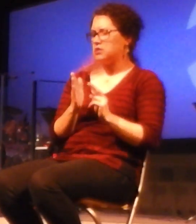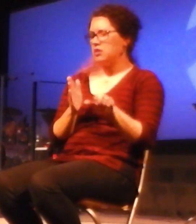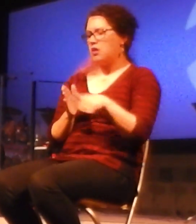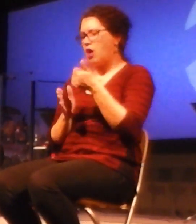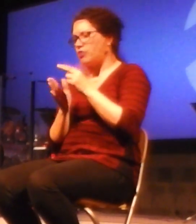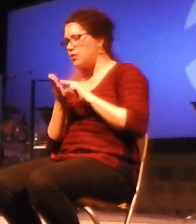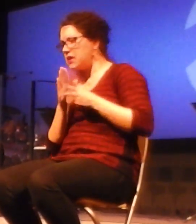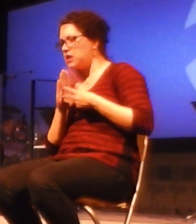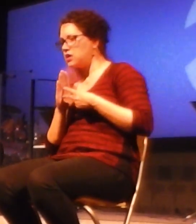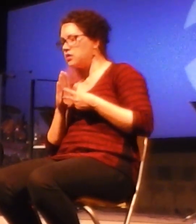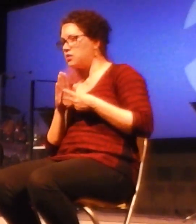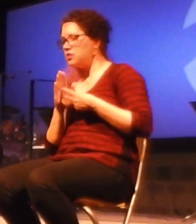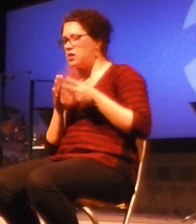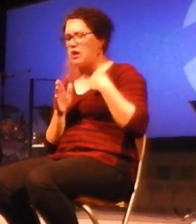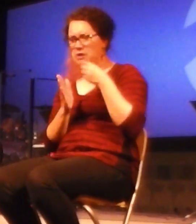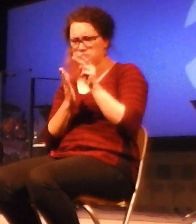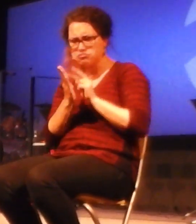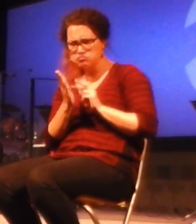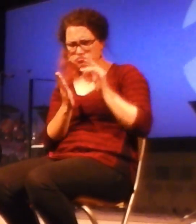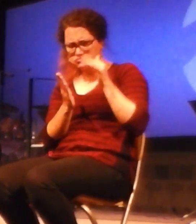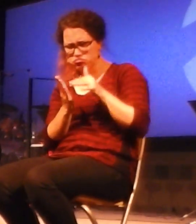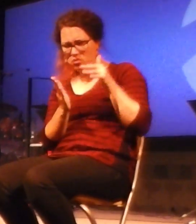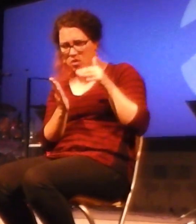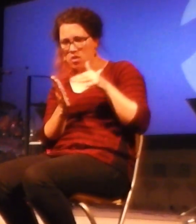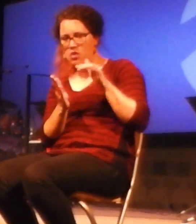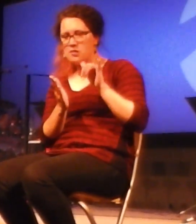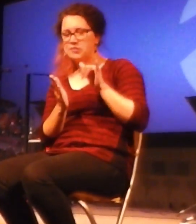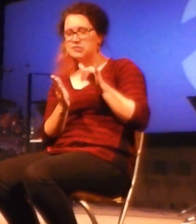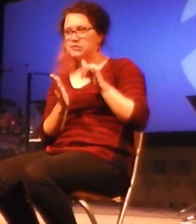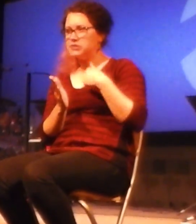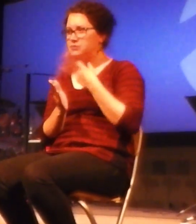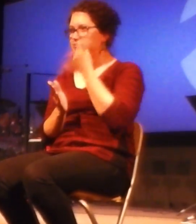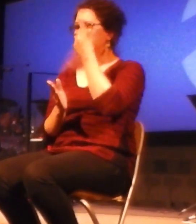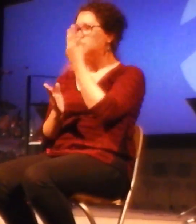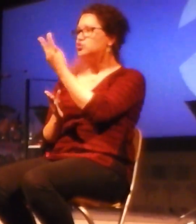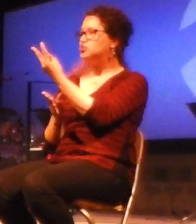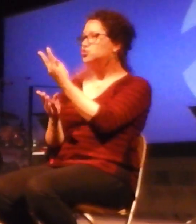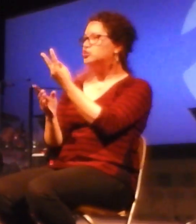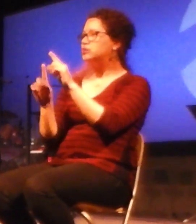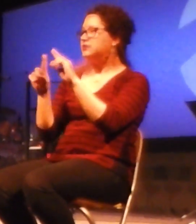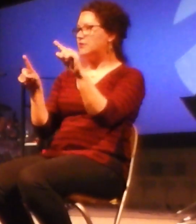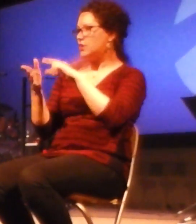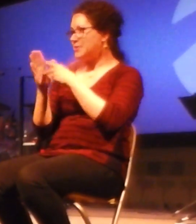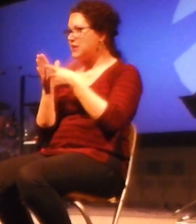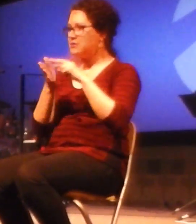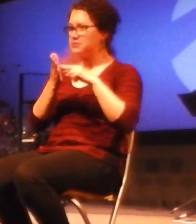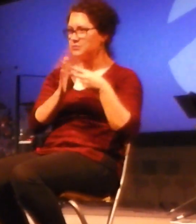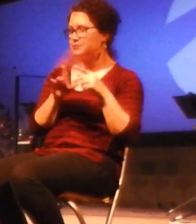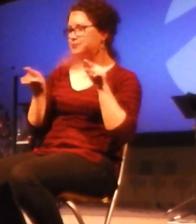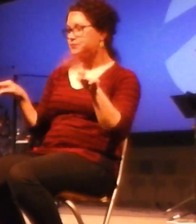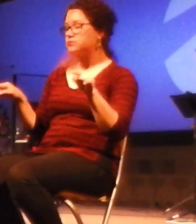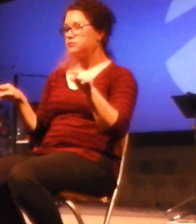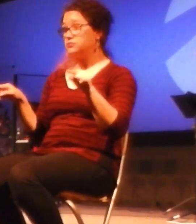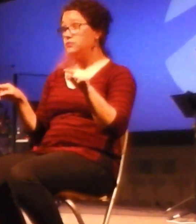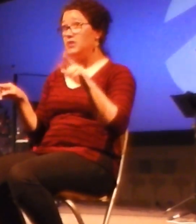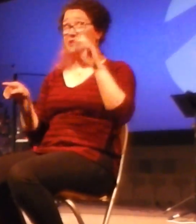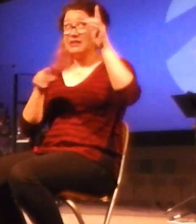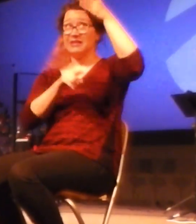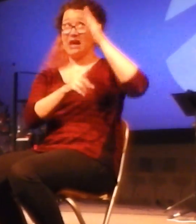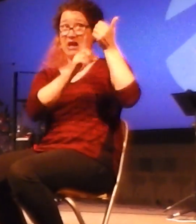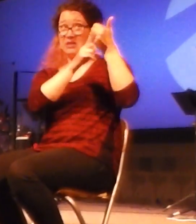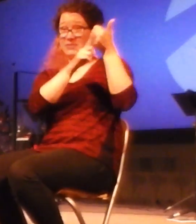realized there are two ways to read it. One is that God himself is the one who does that. But then he says, I wonder